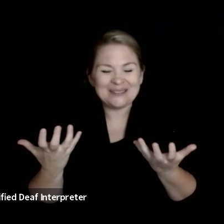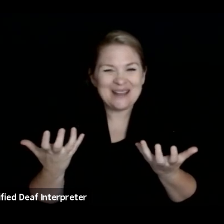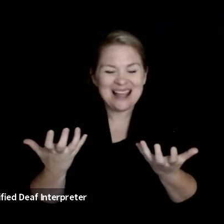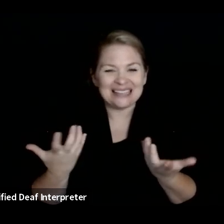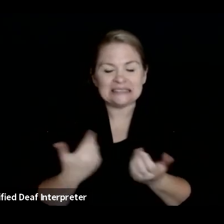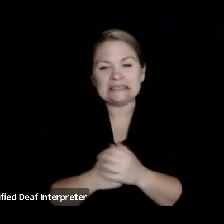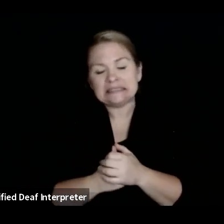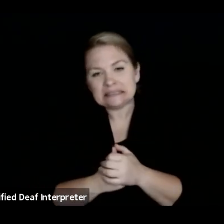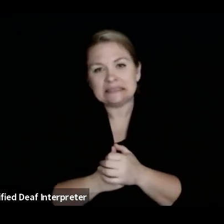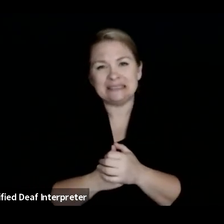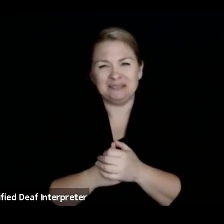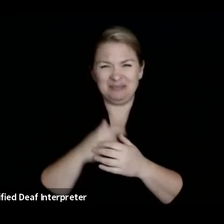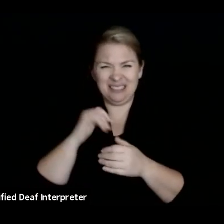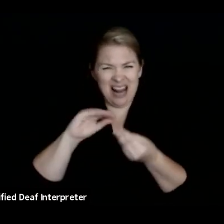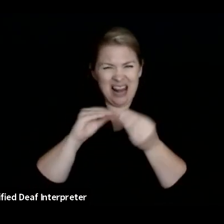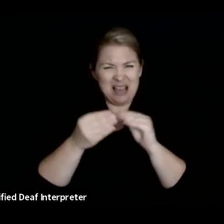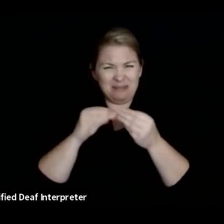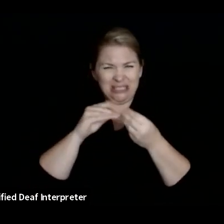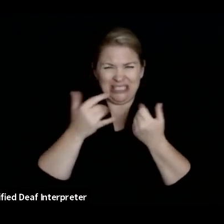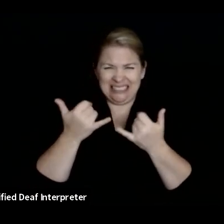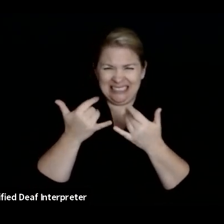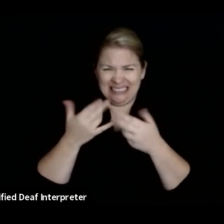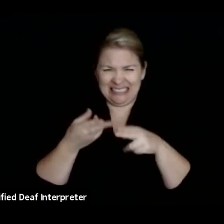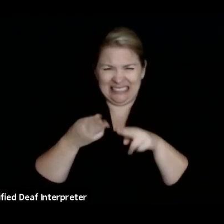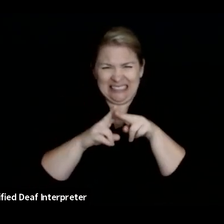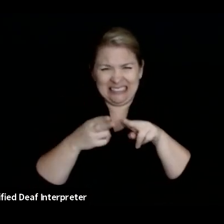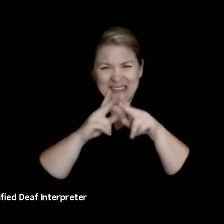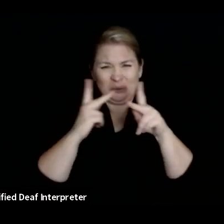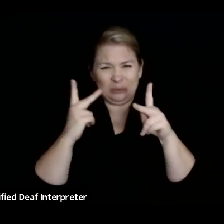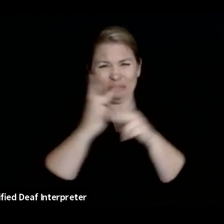have a prayer of that happening this fall with the way things are going?